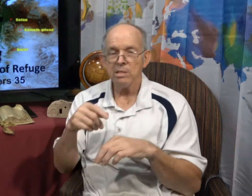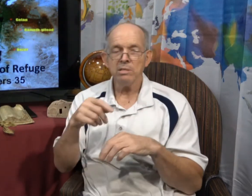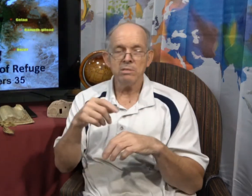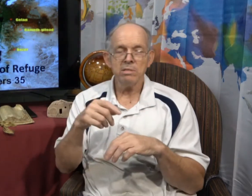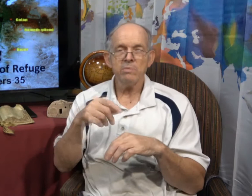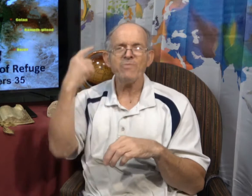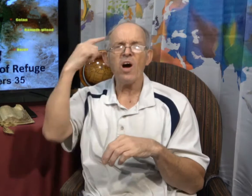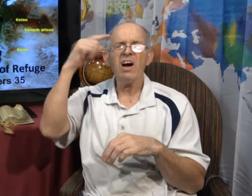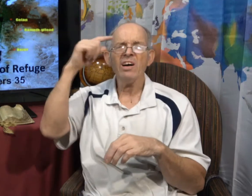Pepper,